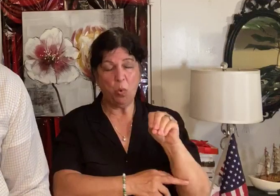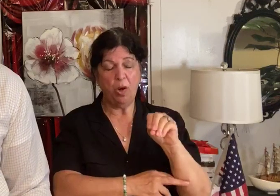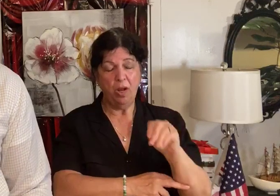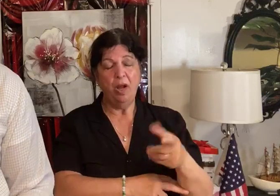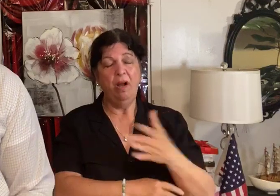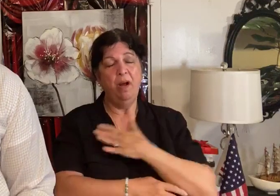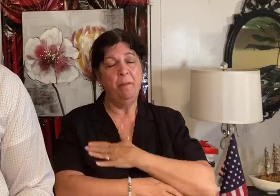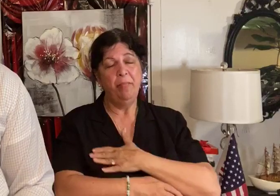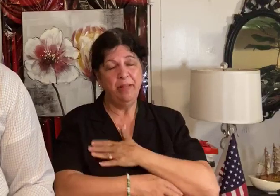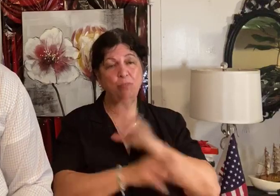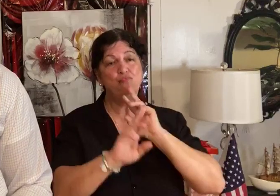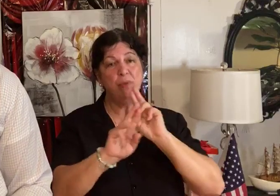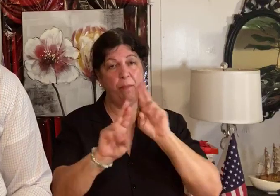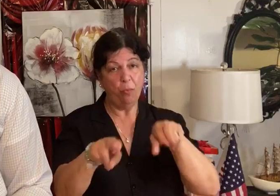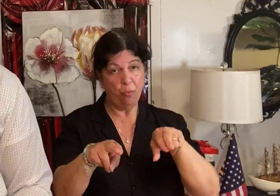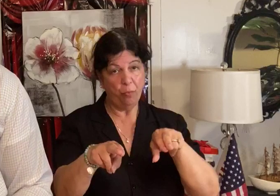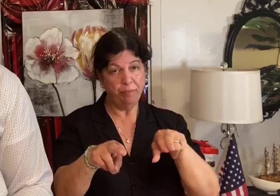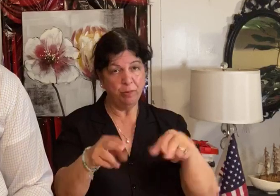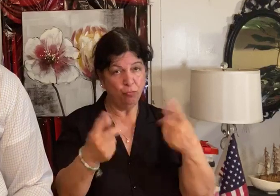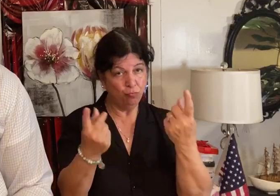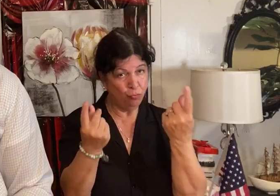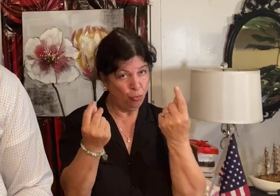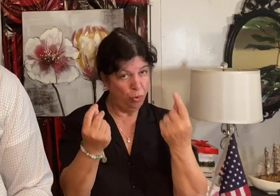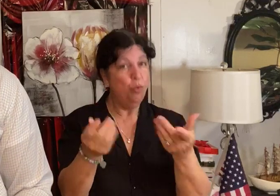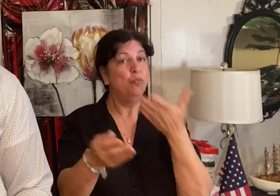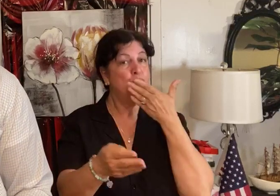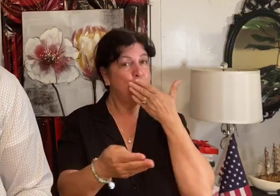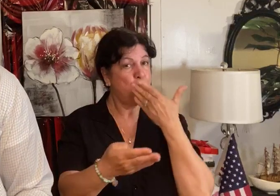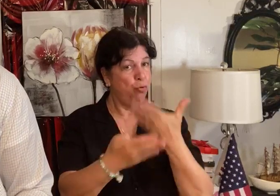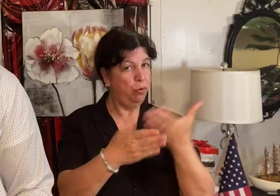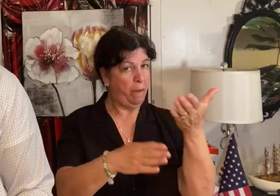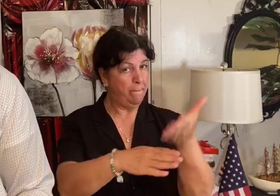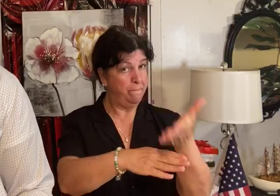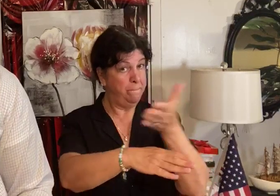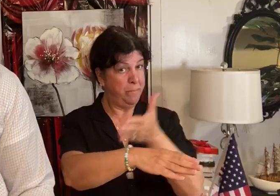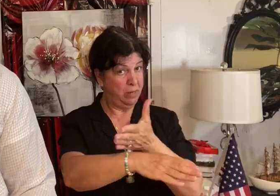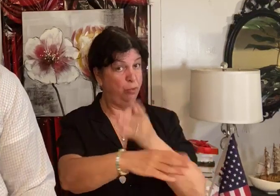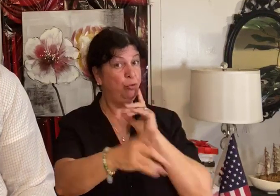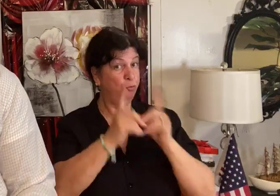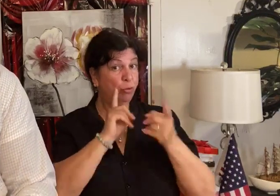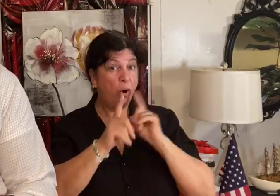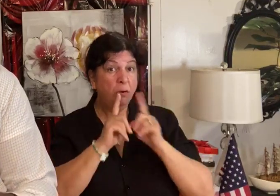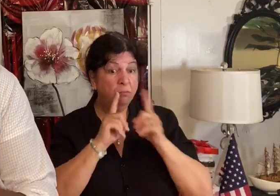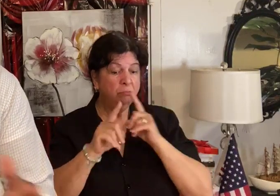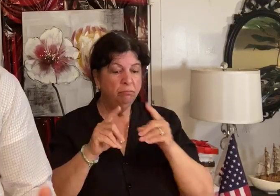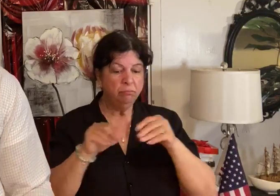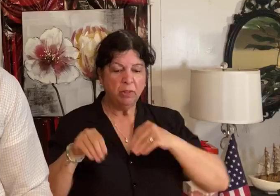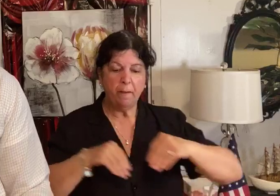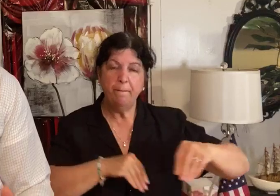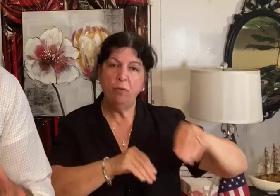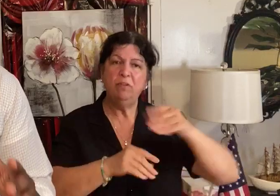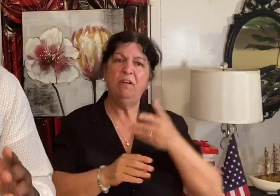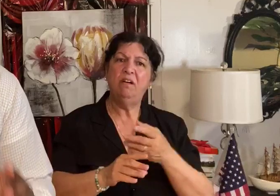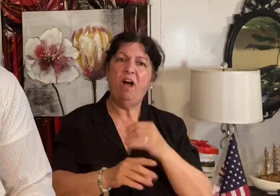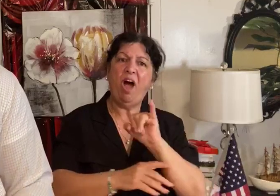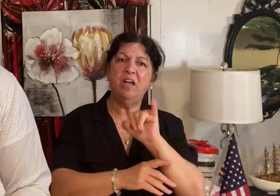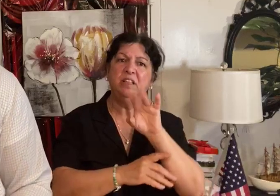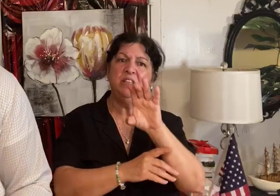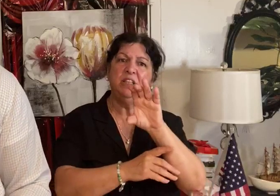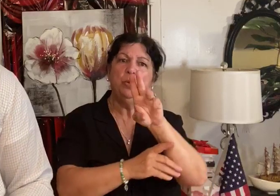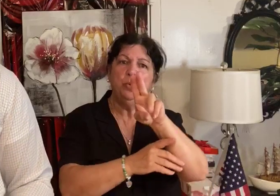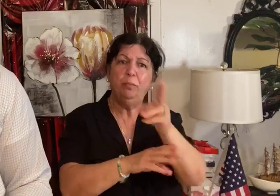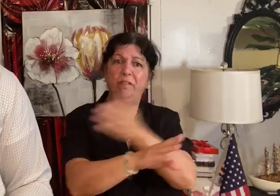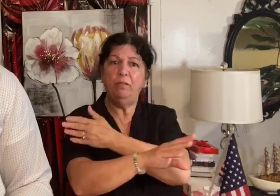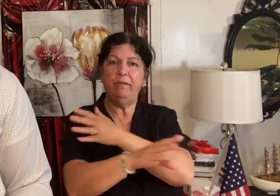to report to you that she's doing much better. She's talking. They're moving her out of ICU. She's doing a lot